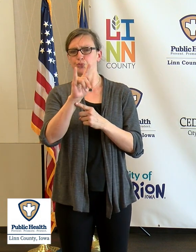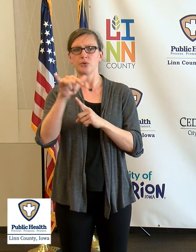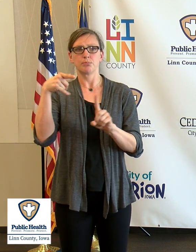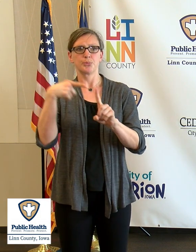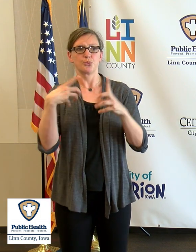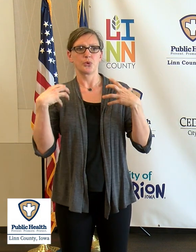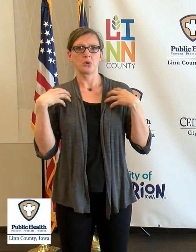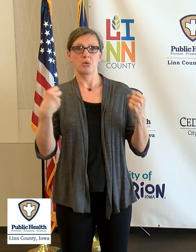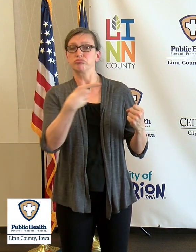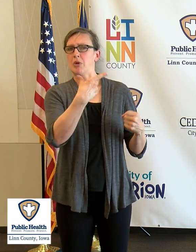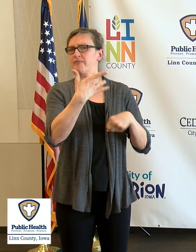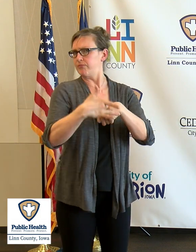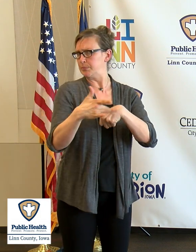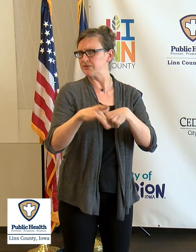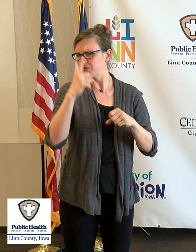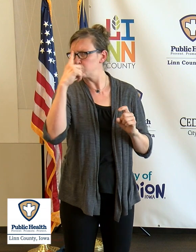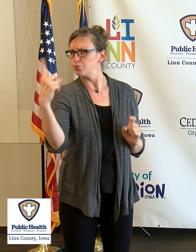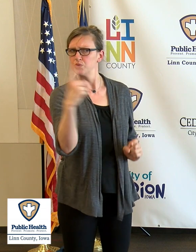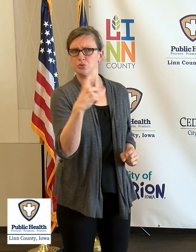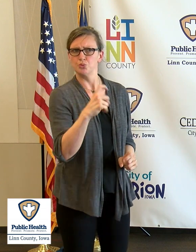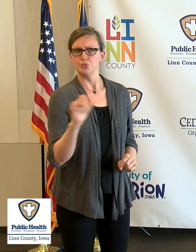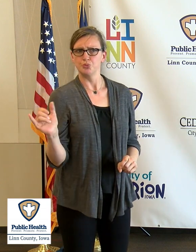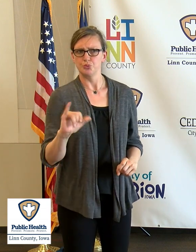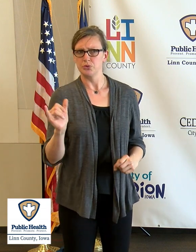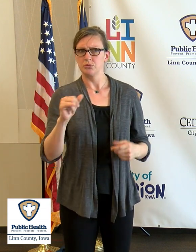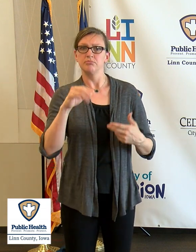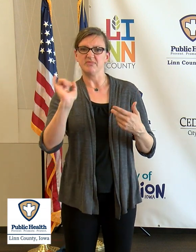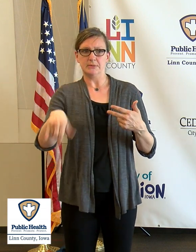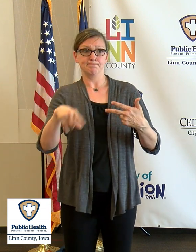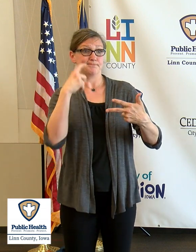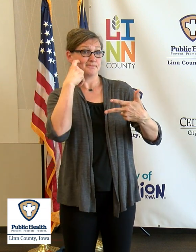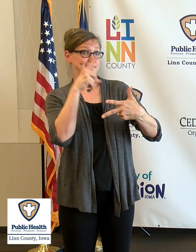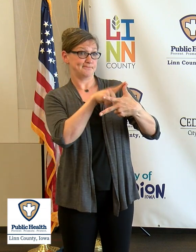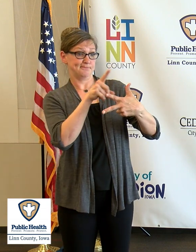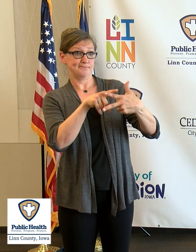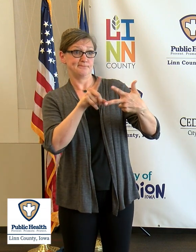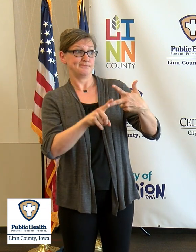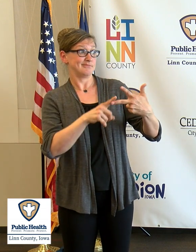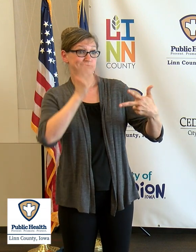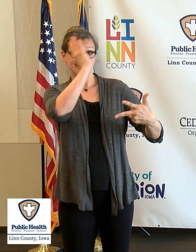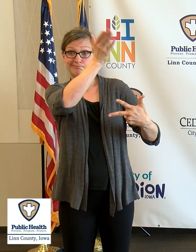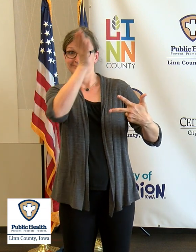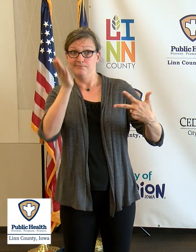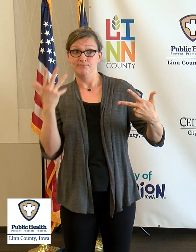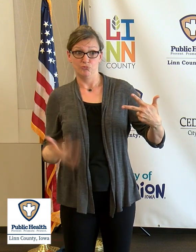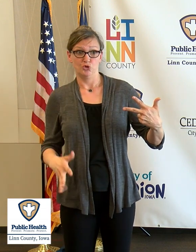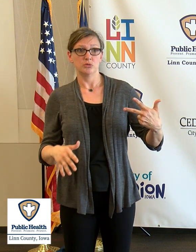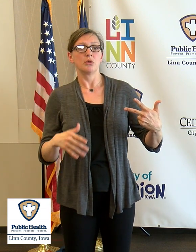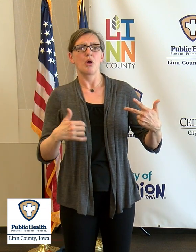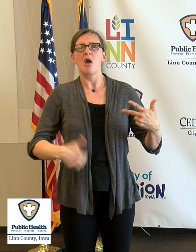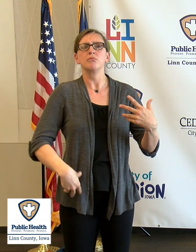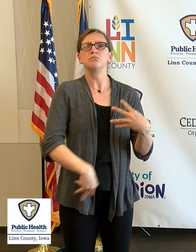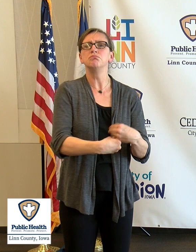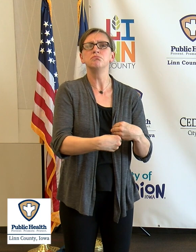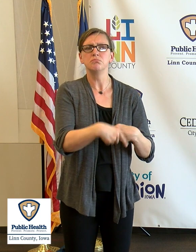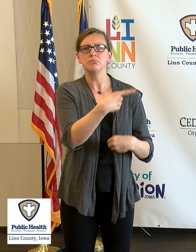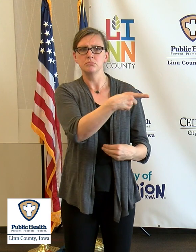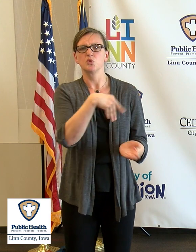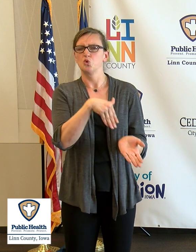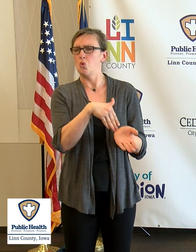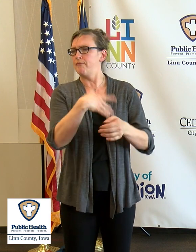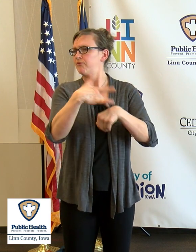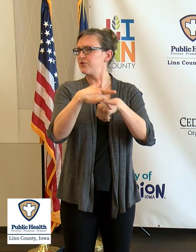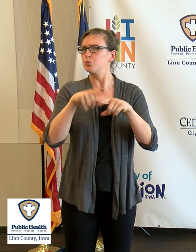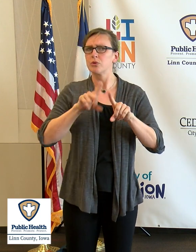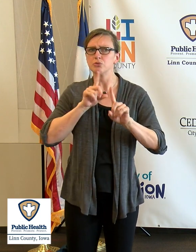addition to the speakers that you just heard. For the media attending remotely, please indicate to the moderator if you would like to be entered